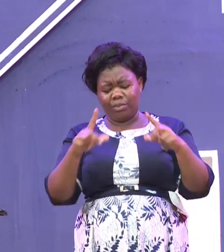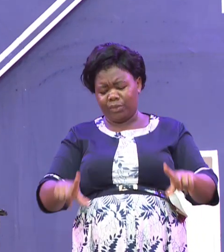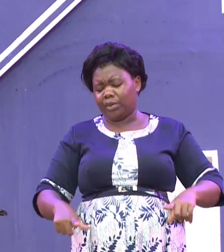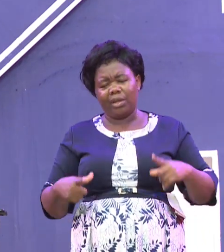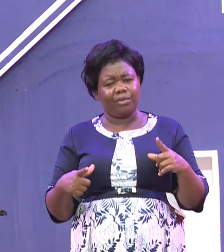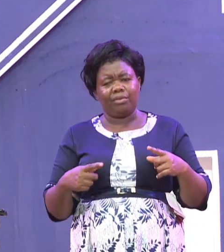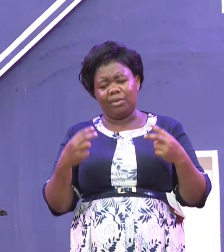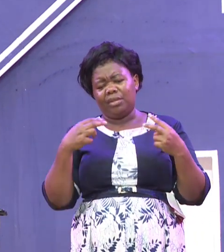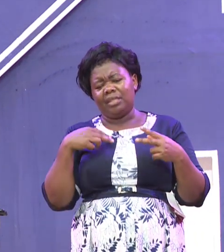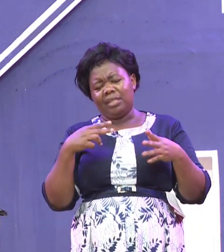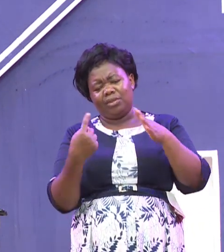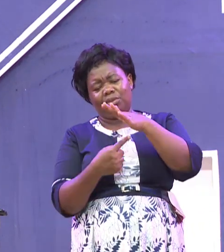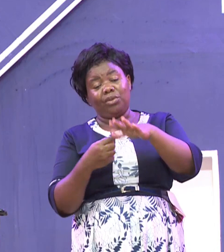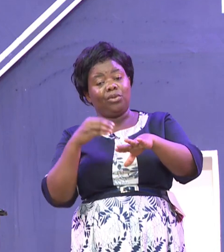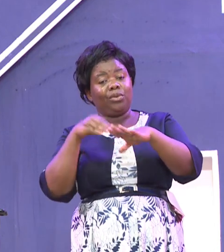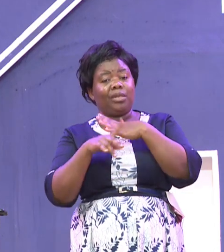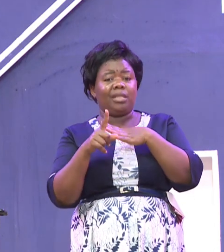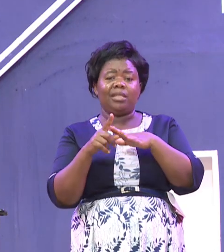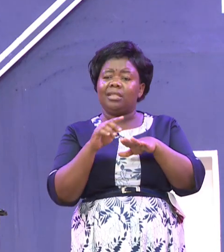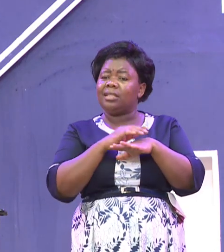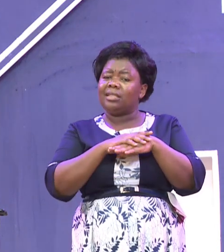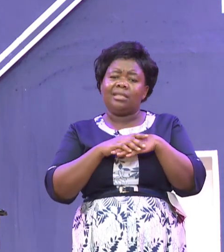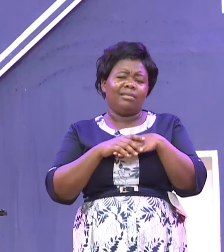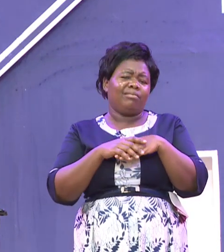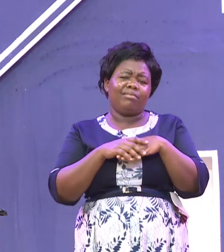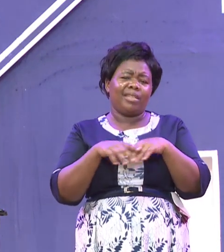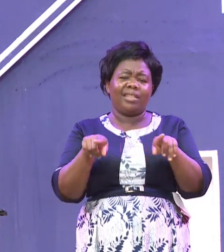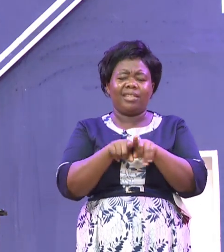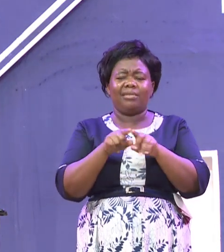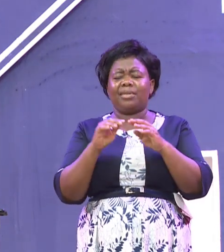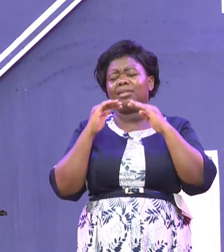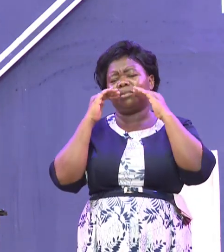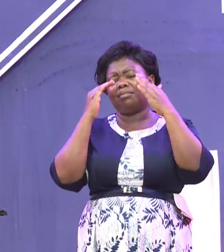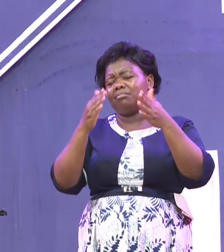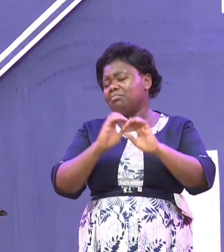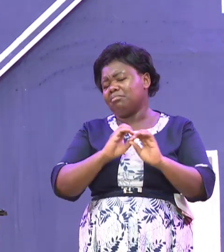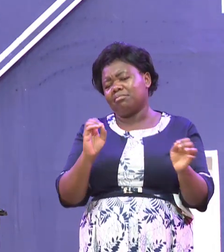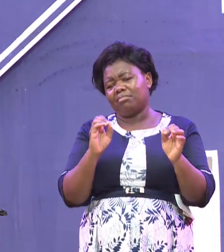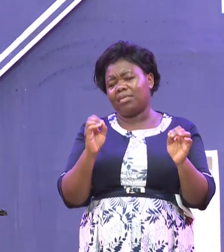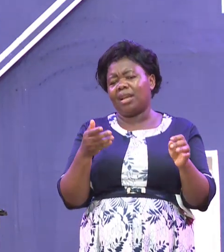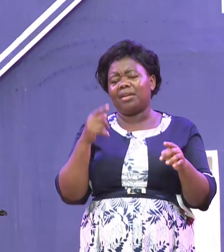ako embeera gy'olimu tefaanana kuba nakyeyoyinza kwebaliza Katonda.